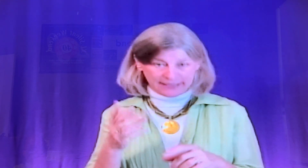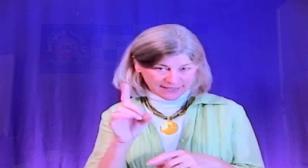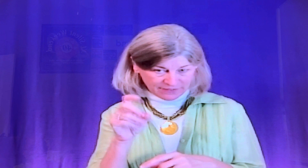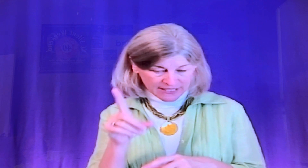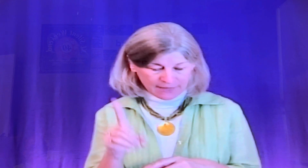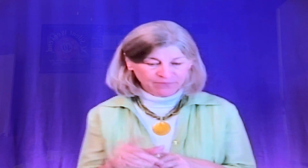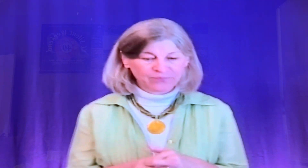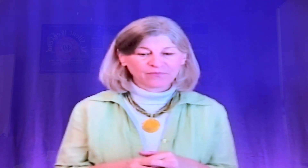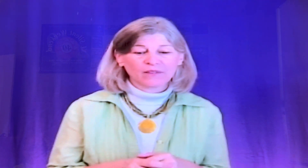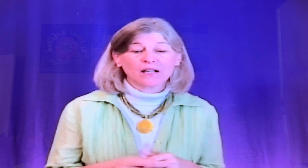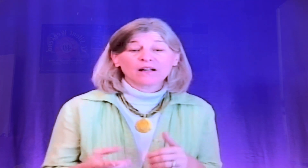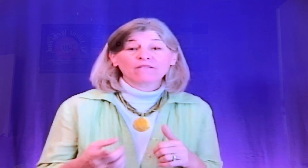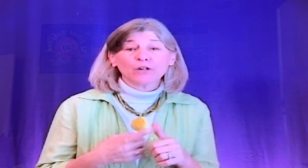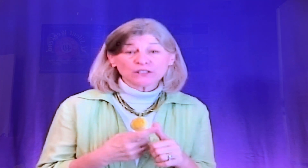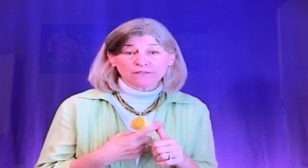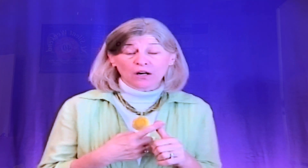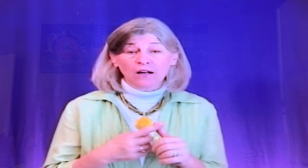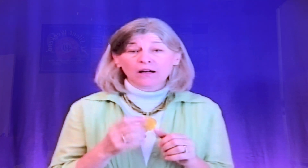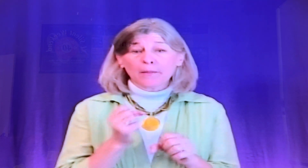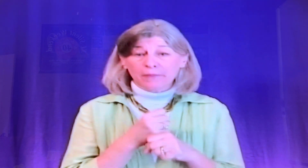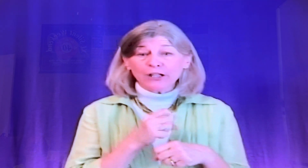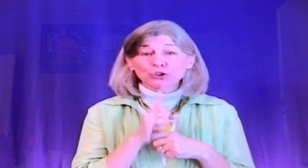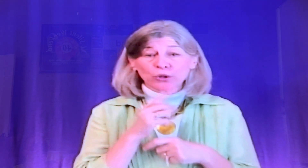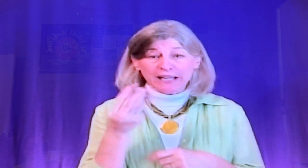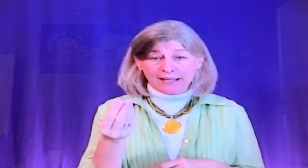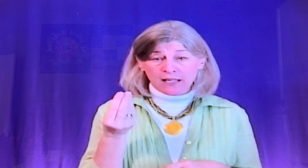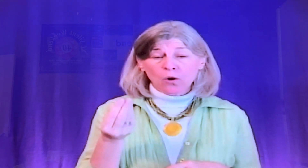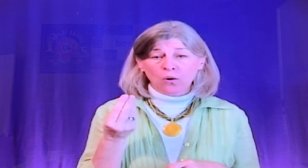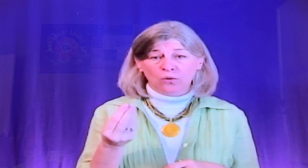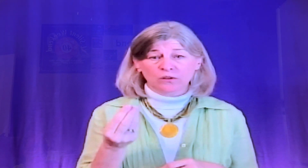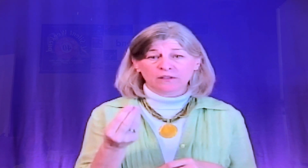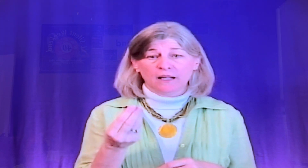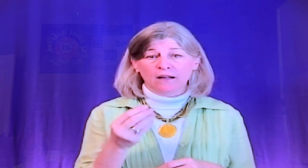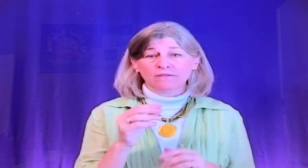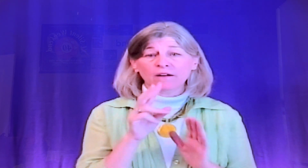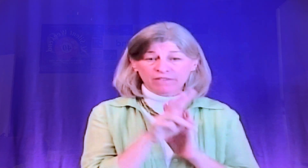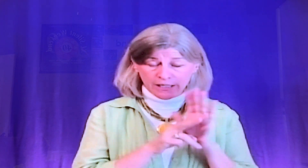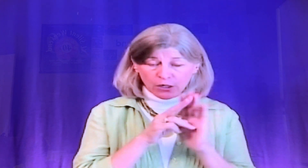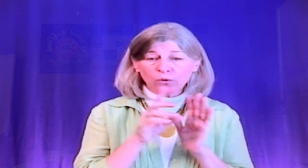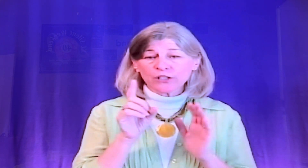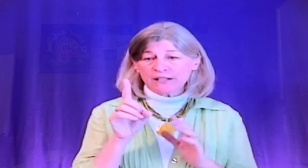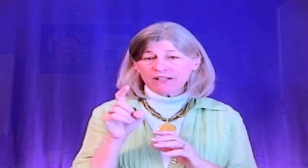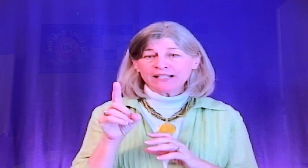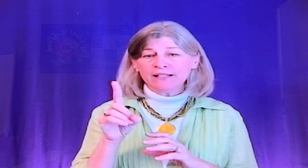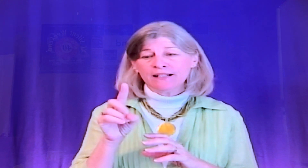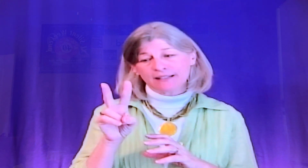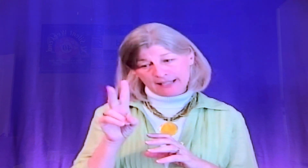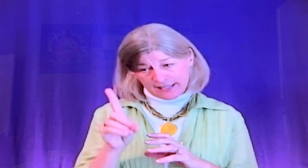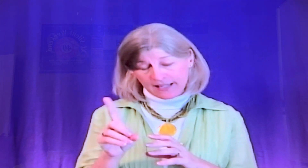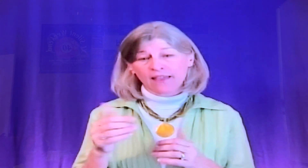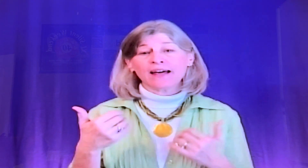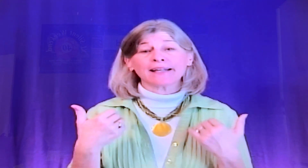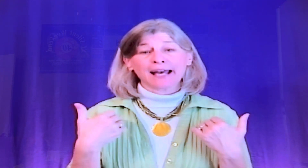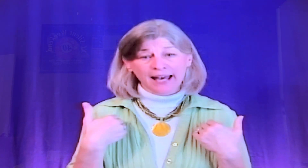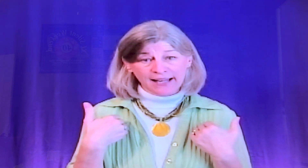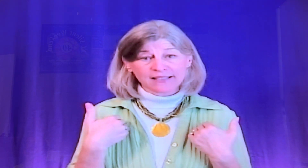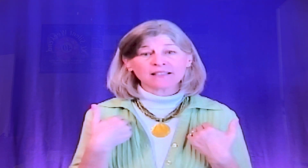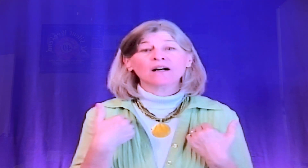a DVD. First of all, make sure you get a hold of a video or DVD that has